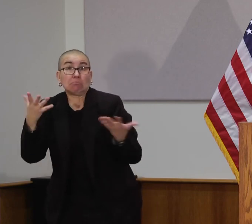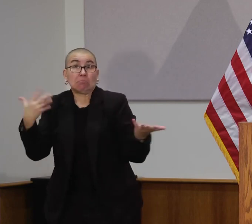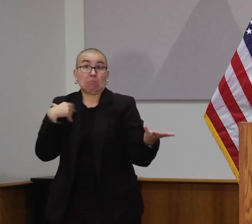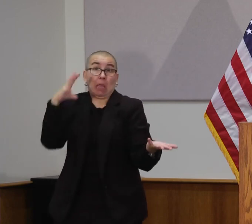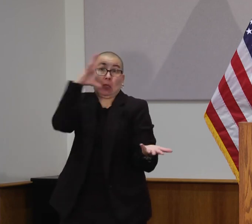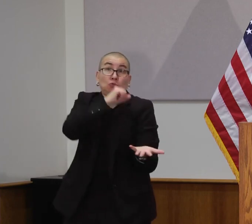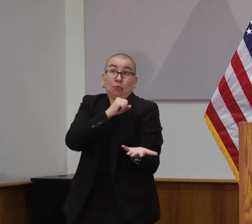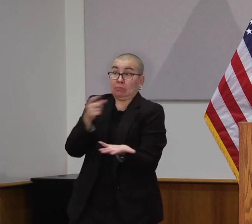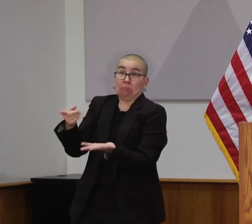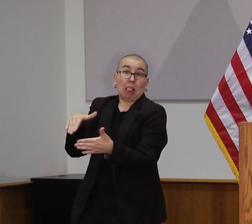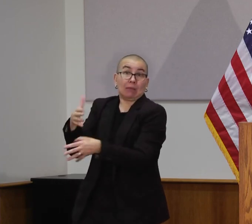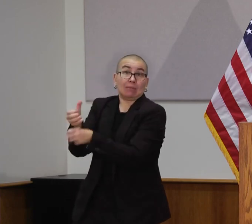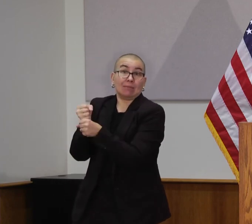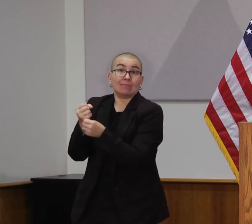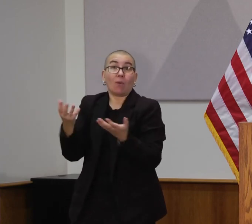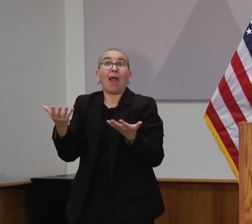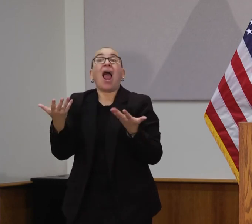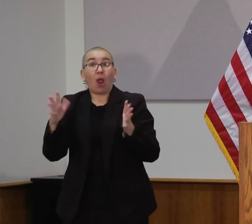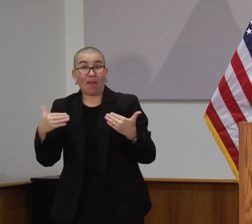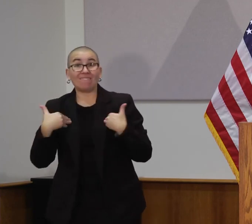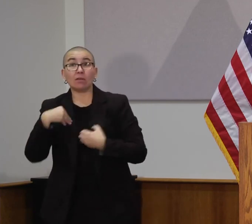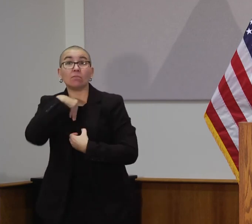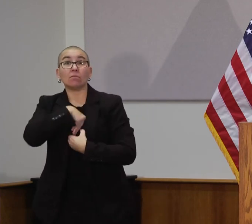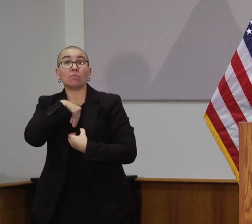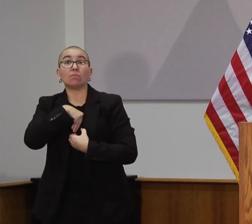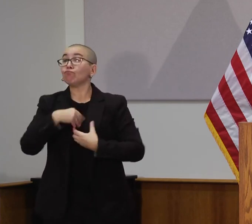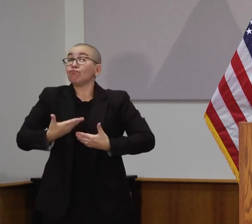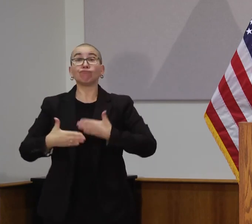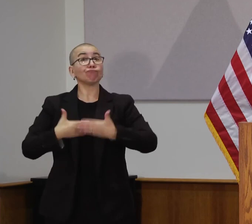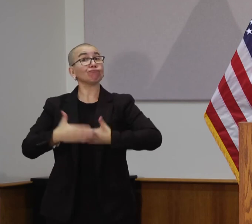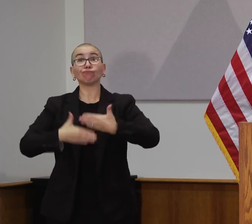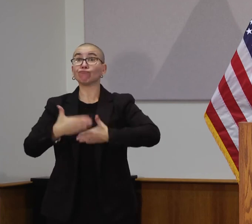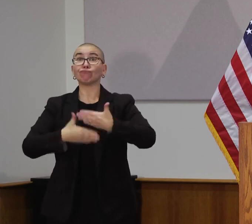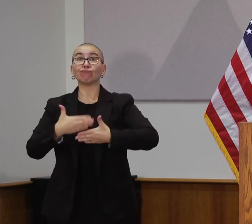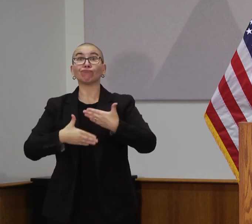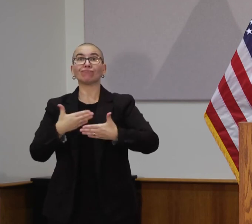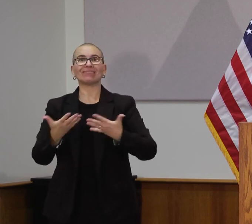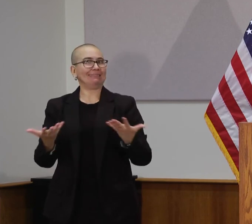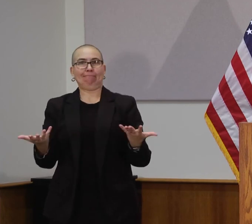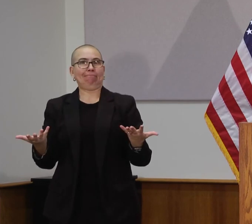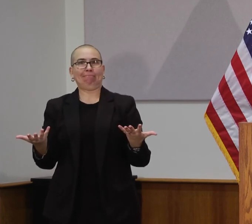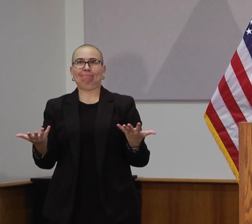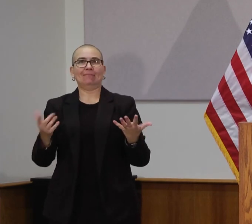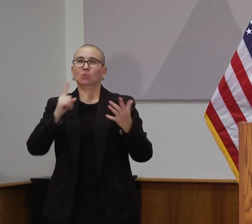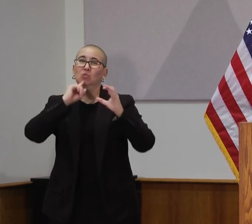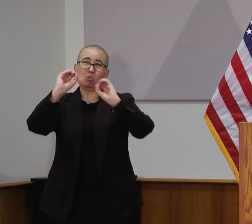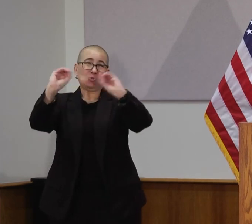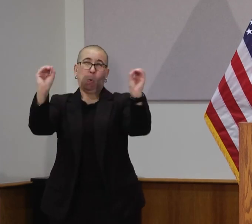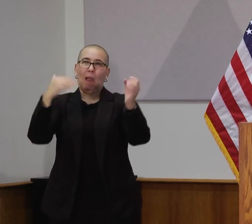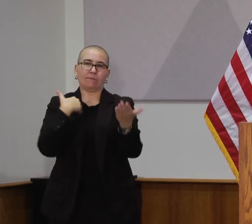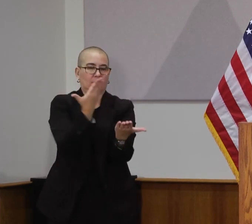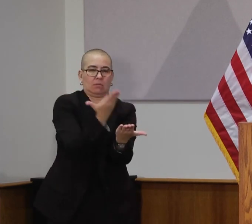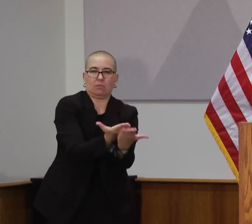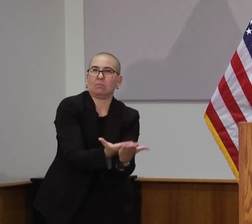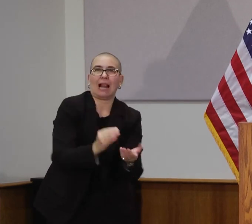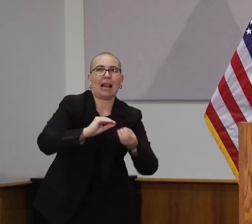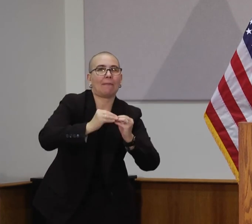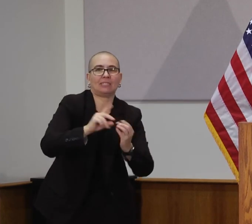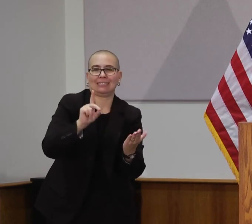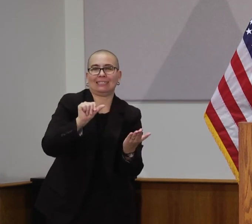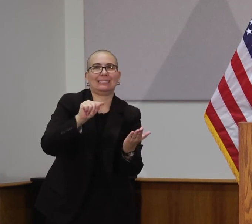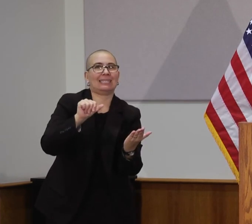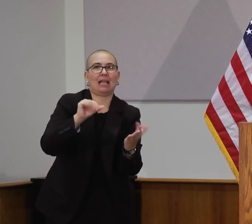that's their way out of this or it's not, there's simply not the data to show it. And the risk is far too great. So Chris, if you want